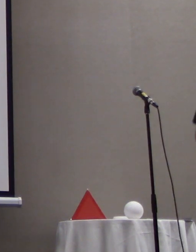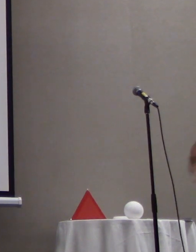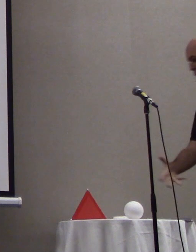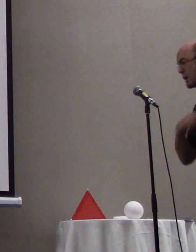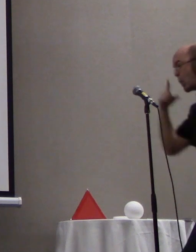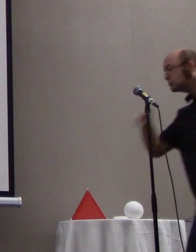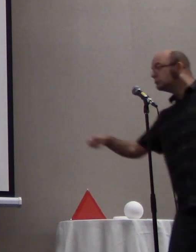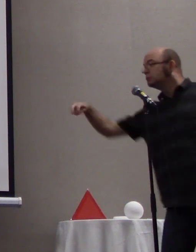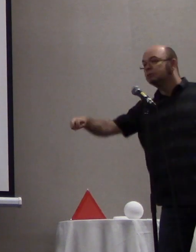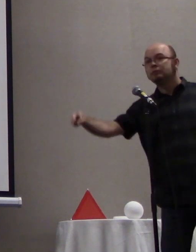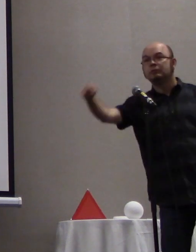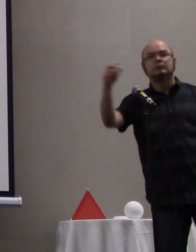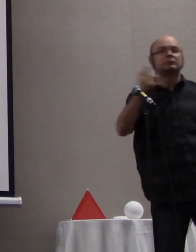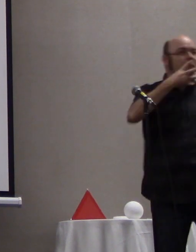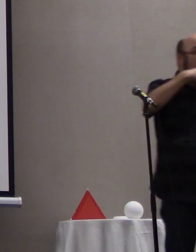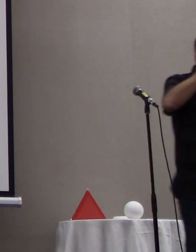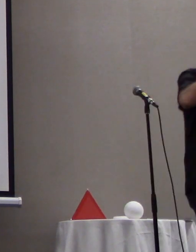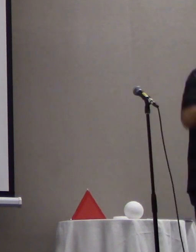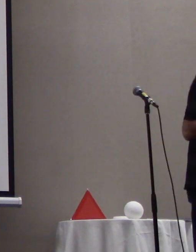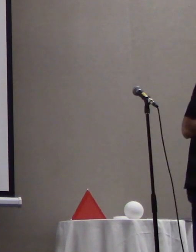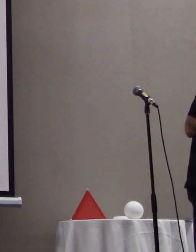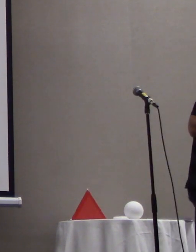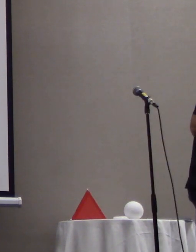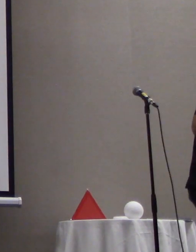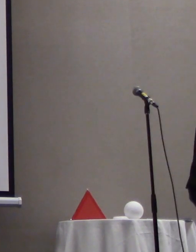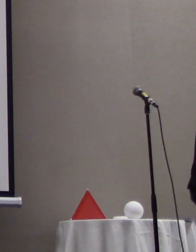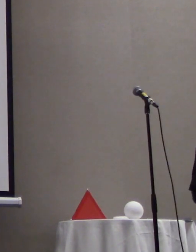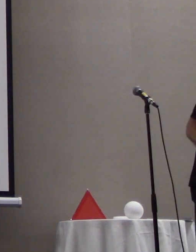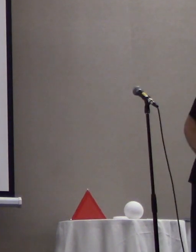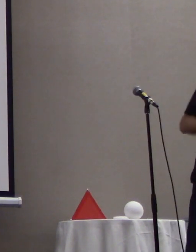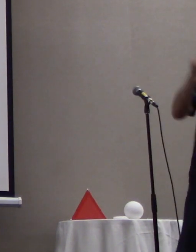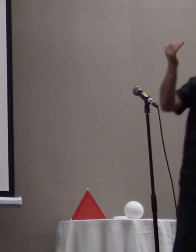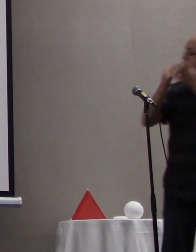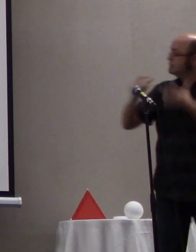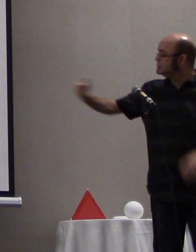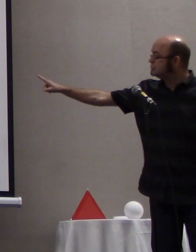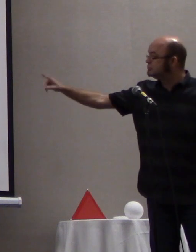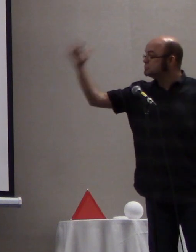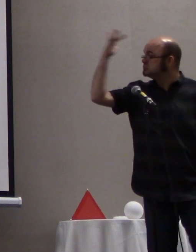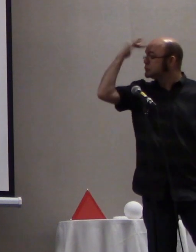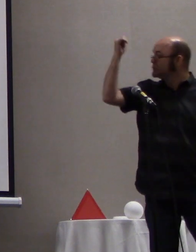running. I gotta touch my nose, it's running away. It's running.